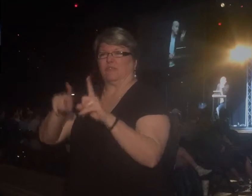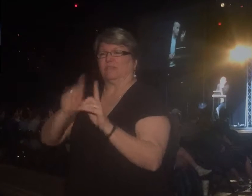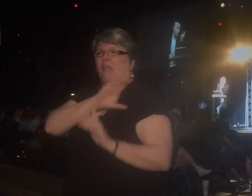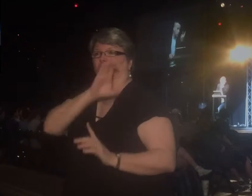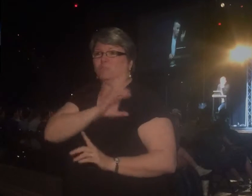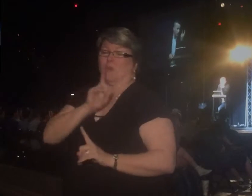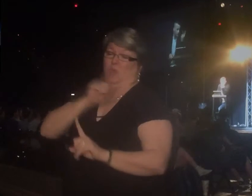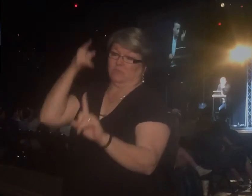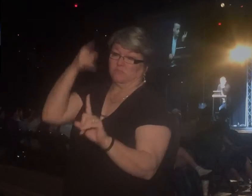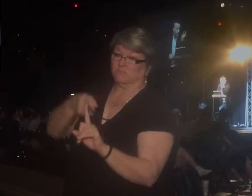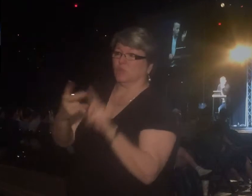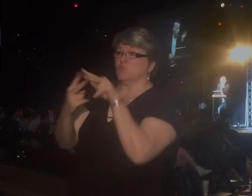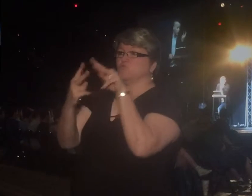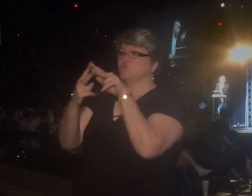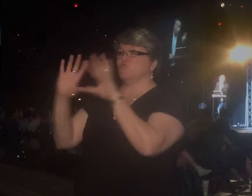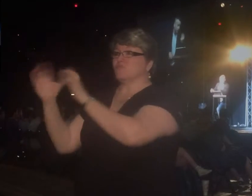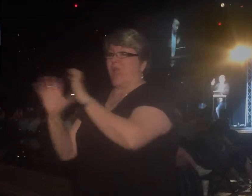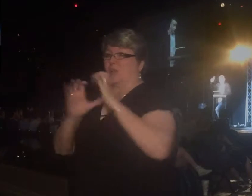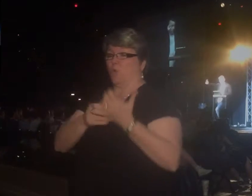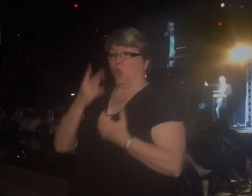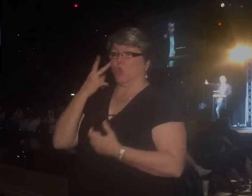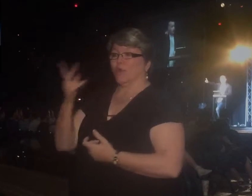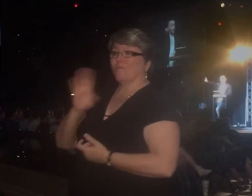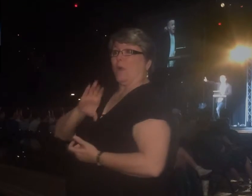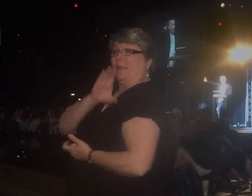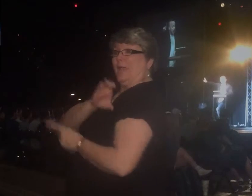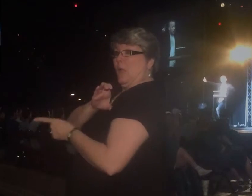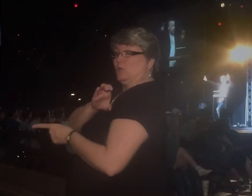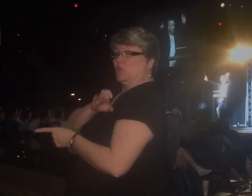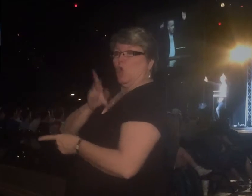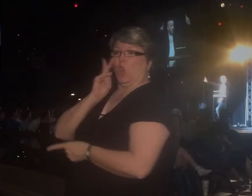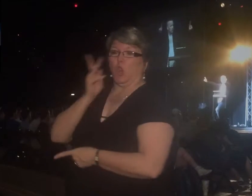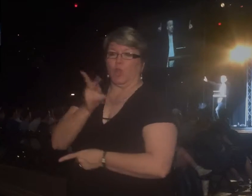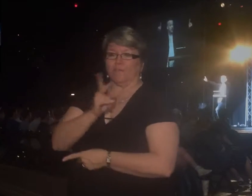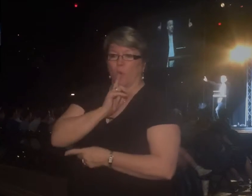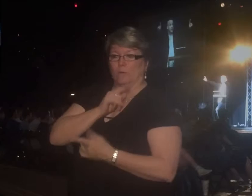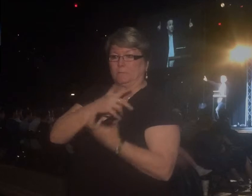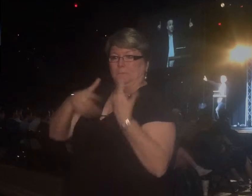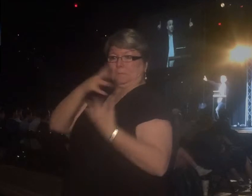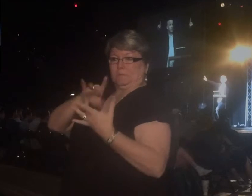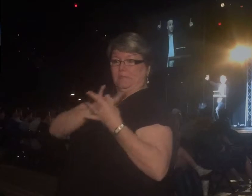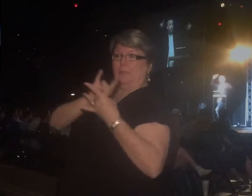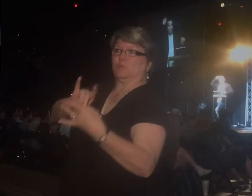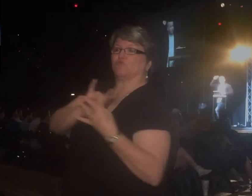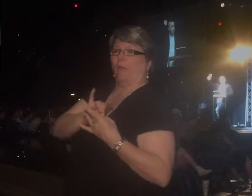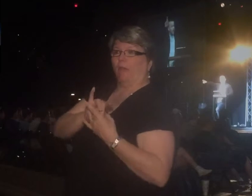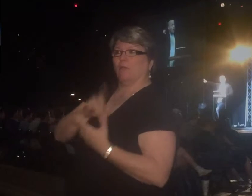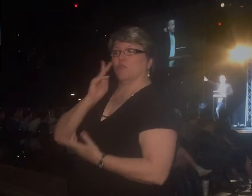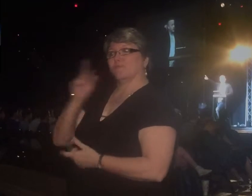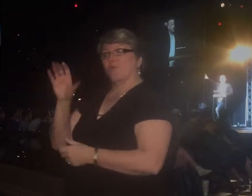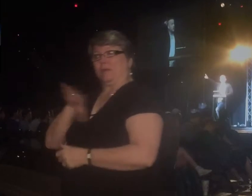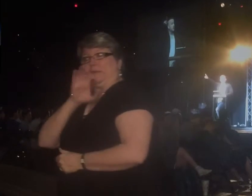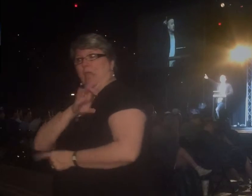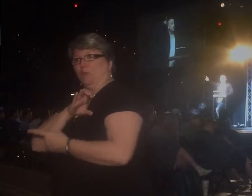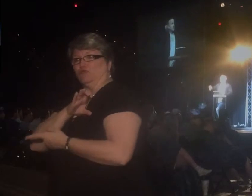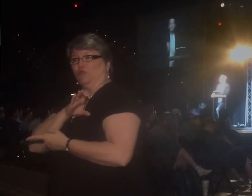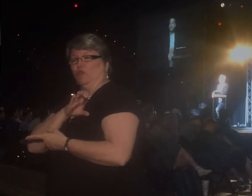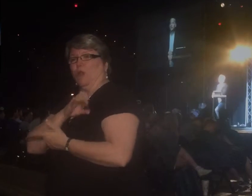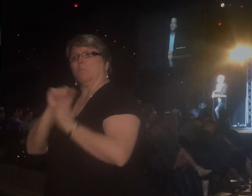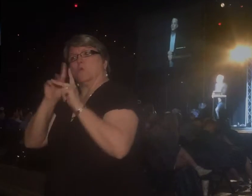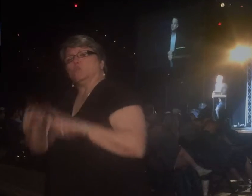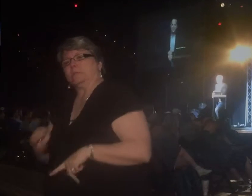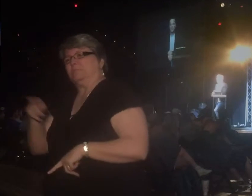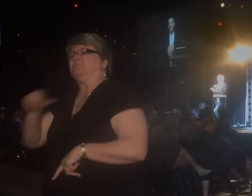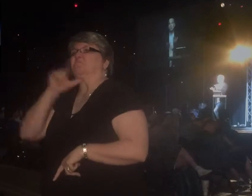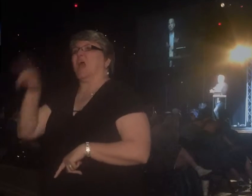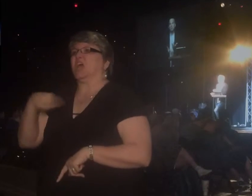but they really just boil down to 2 categories. You're looking for character and you're looking for chemistry. You're looking for character. Someone who